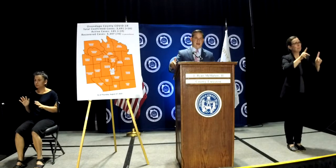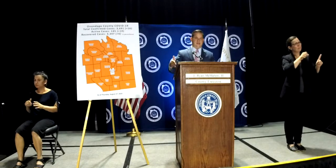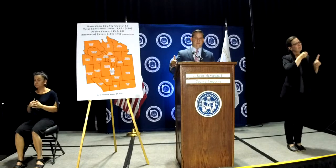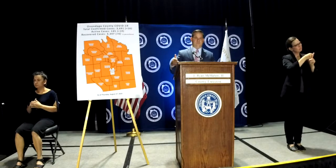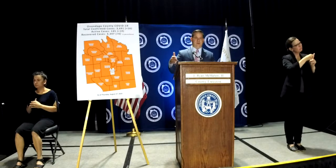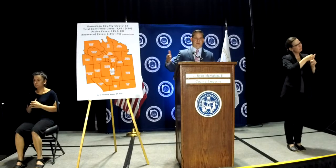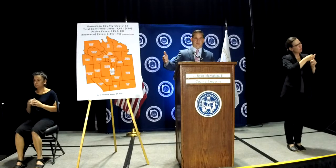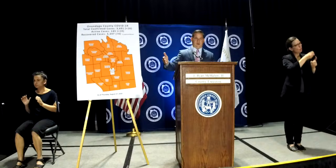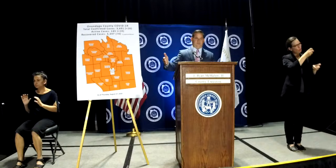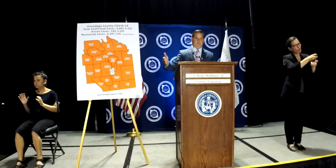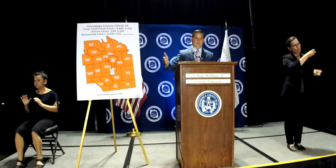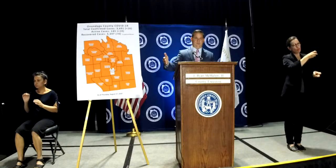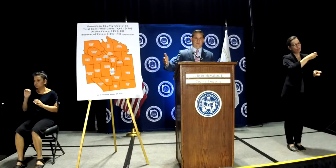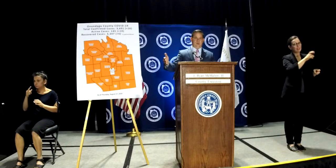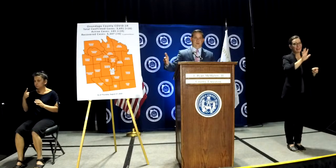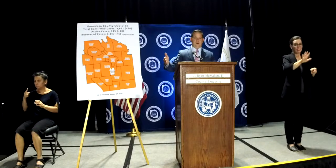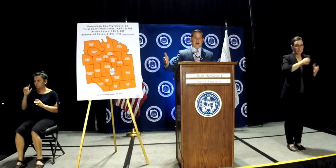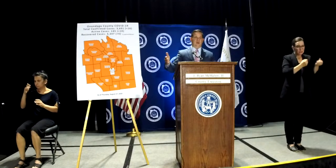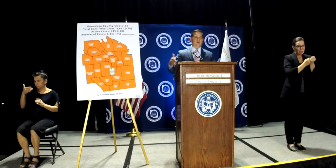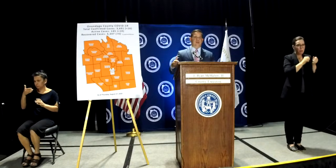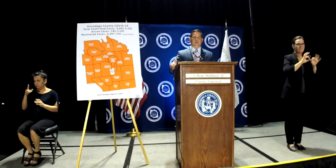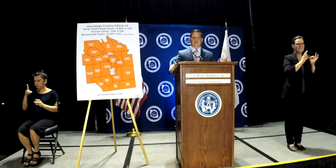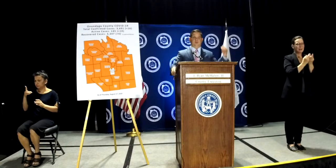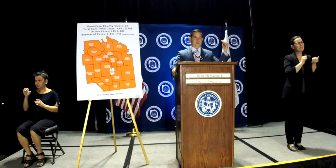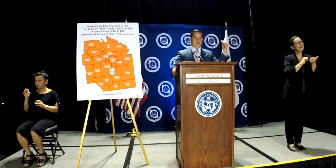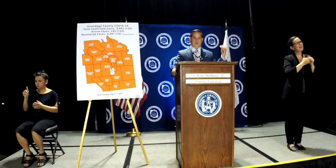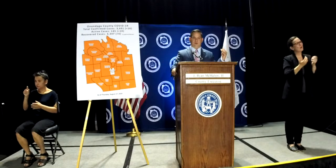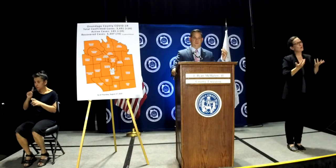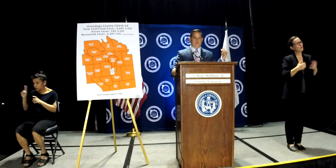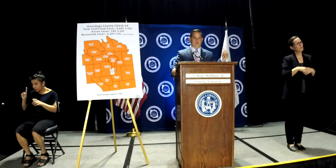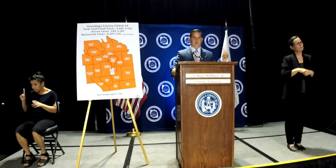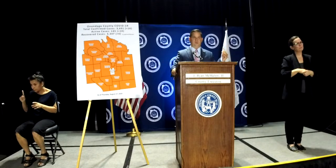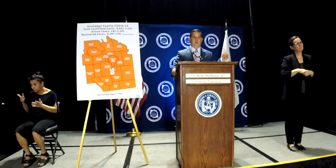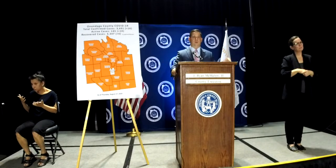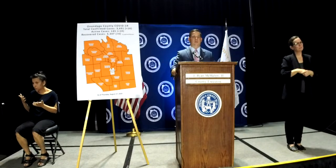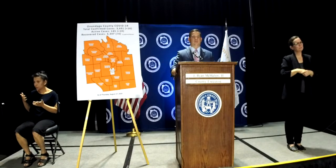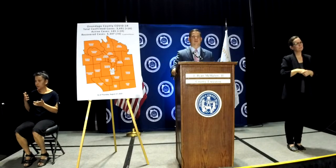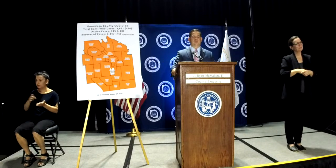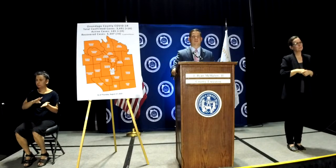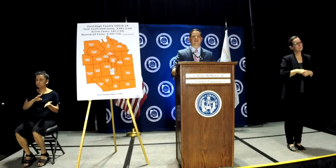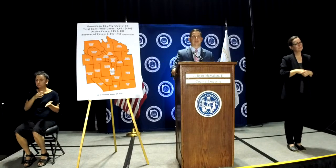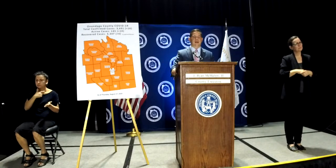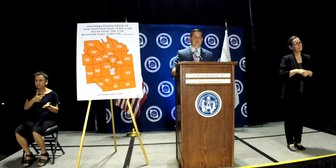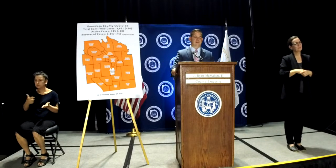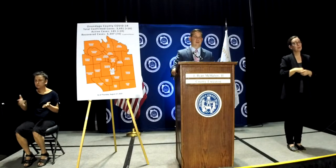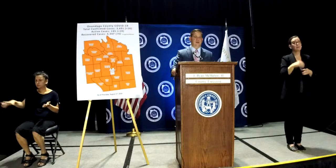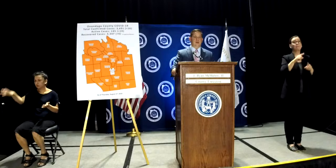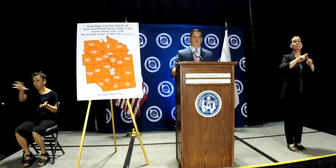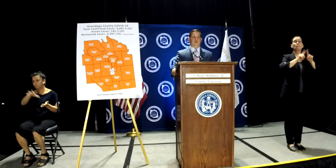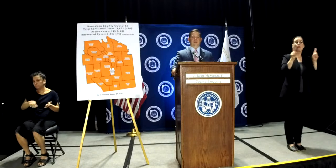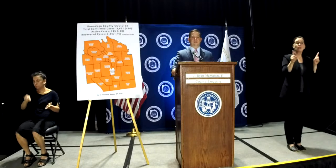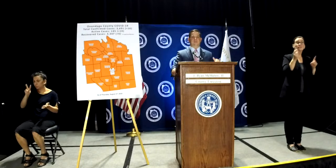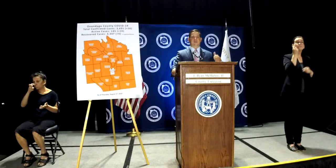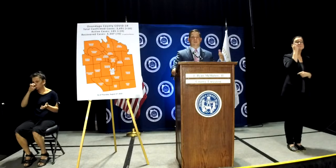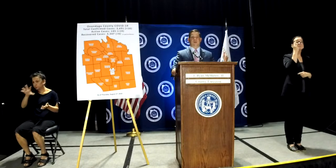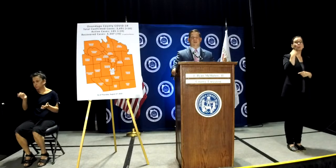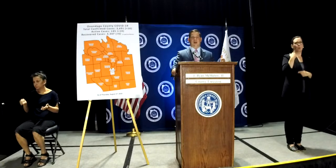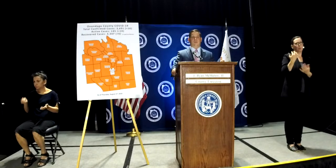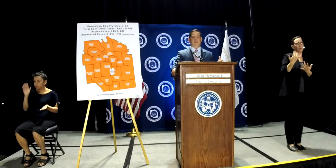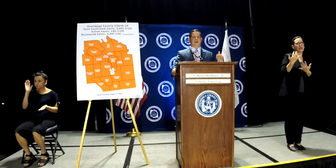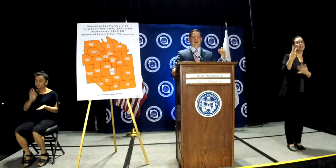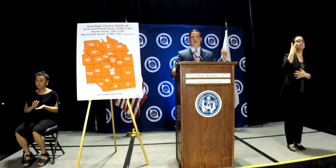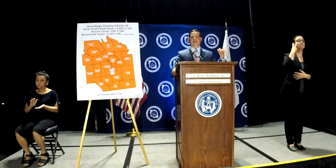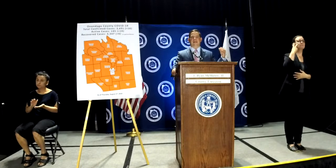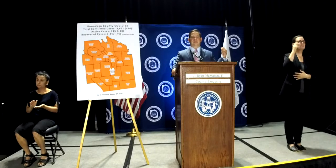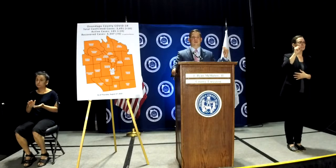sales tax picks up, I don't need to do that to 250 people. It's something less. If we get some stimulus